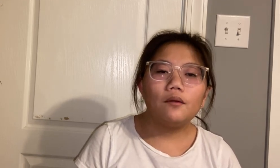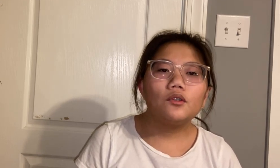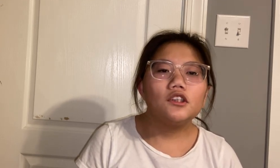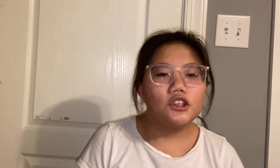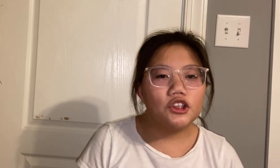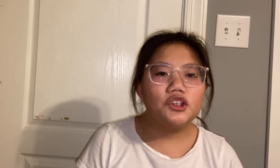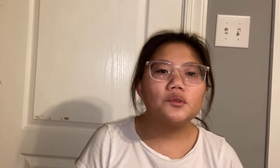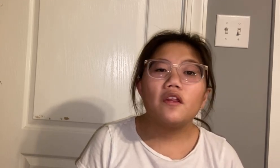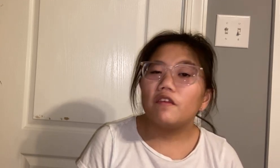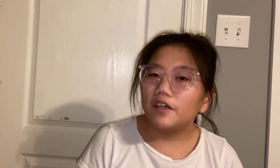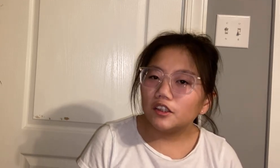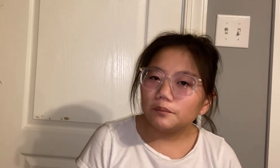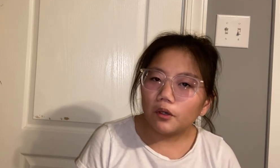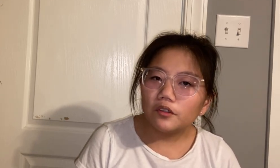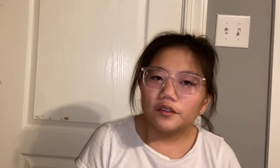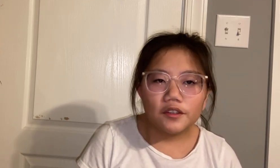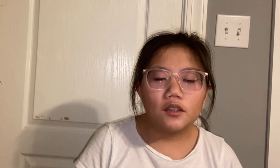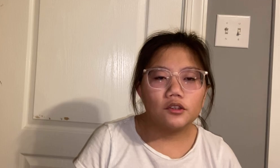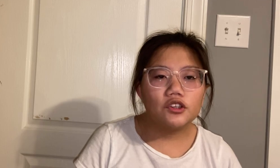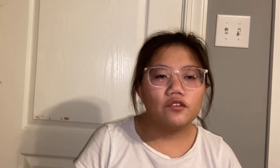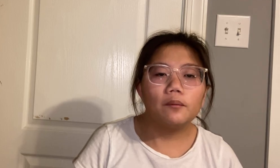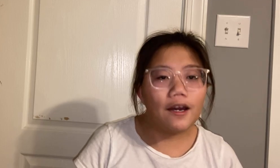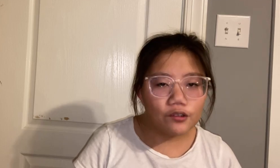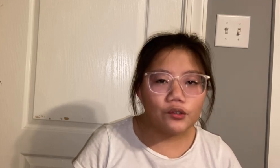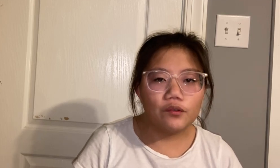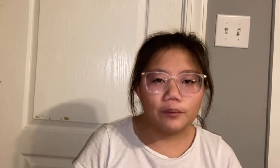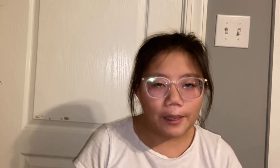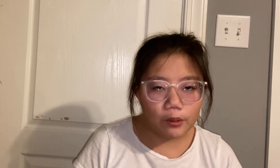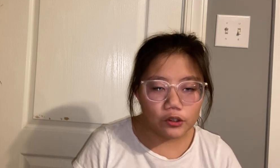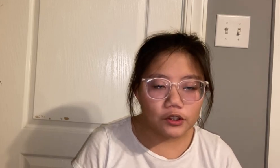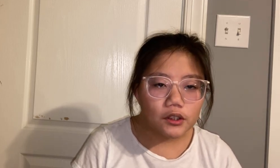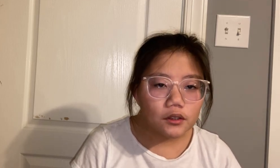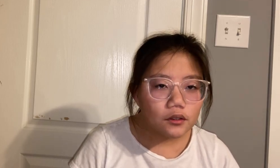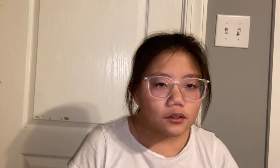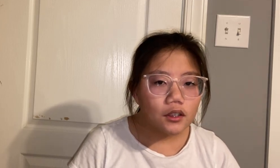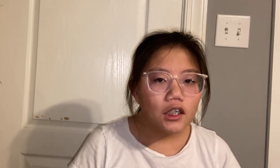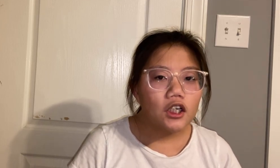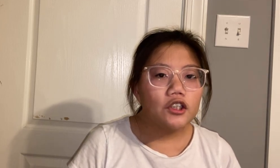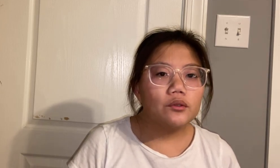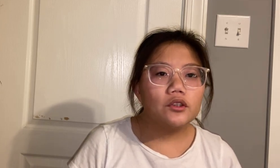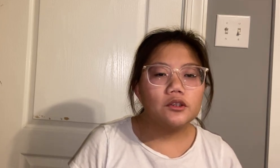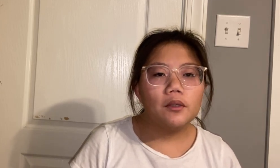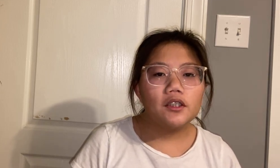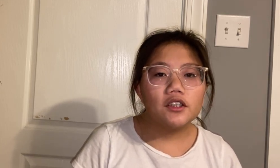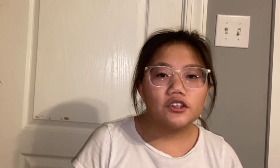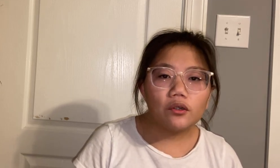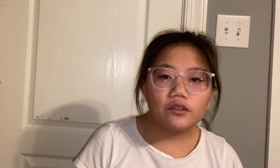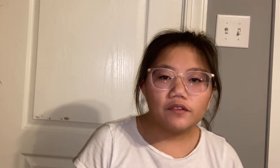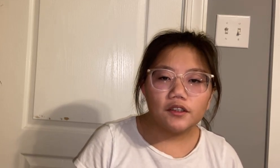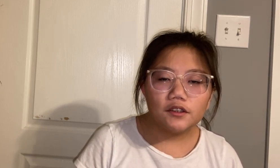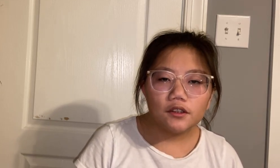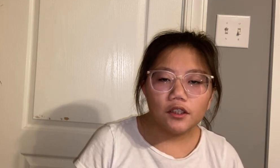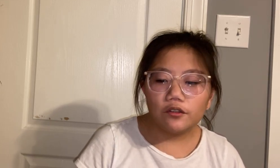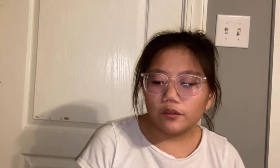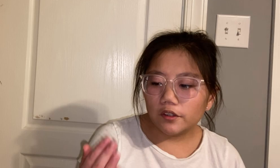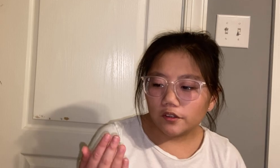i'm going to teach you the next part that i want you to film after you film that part you're going to make a sorry face and do this